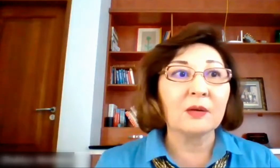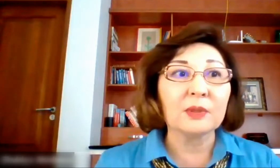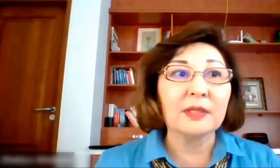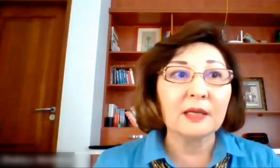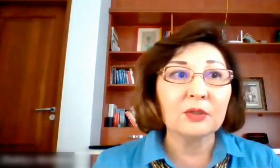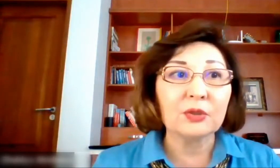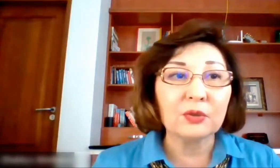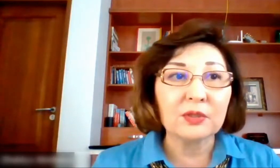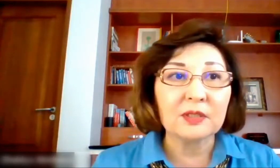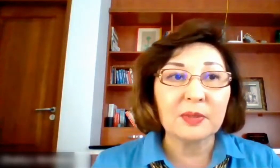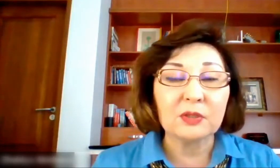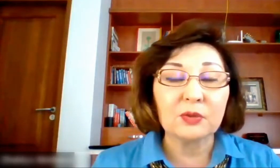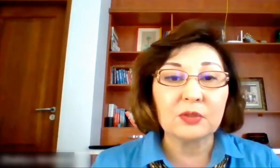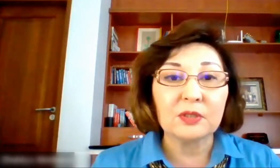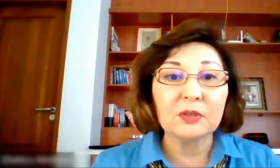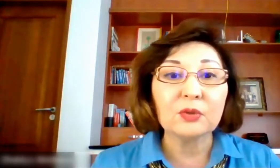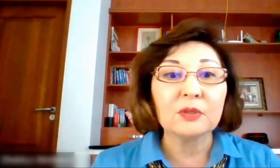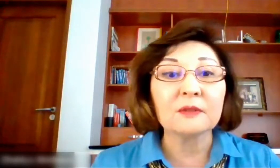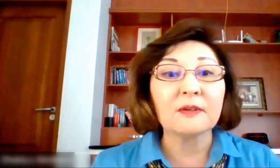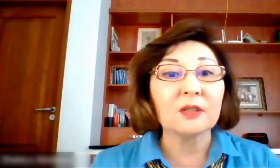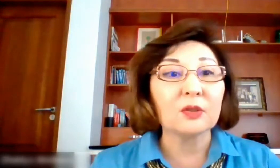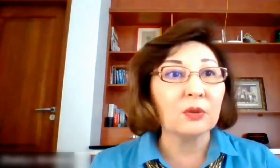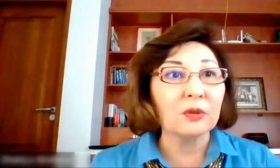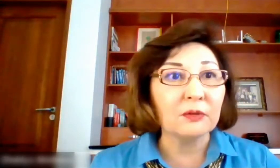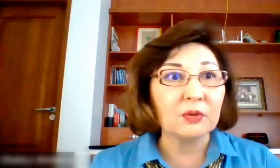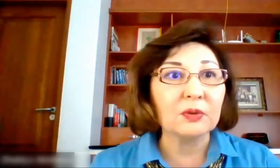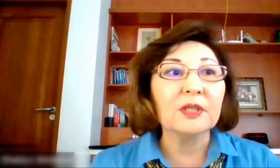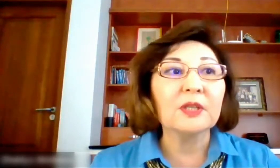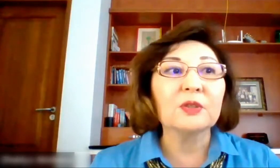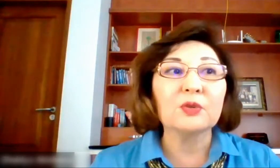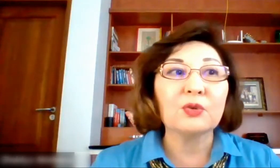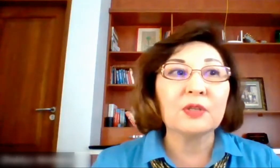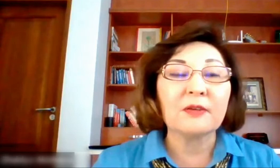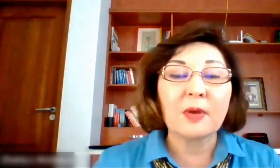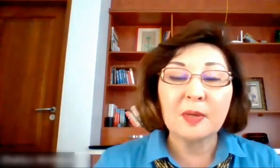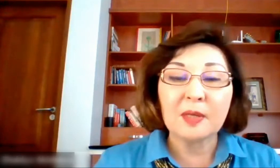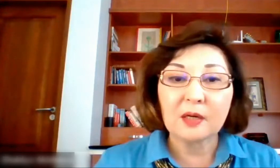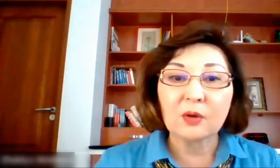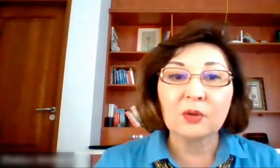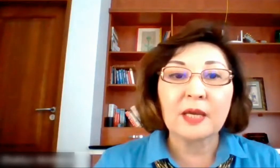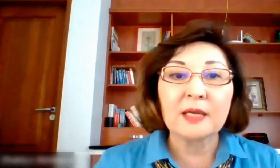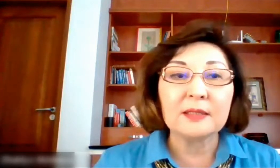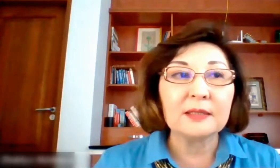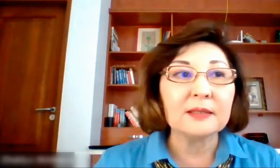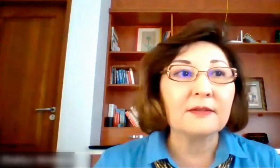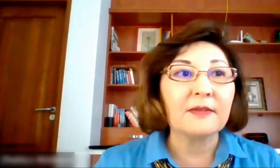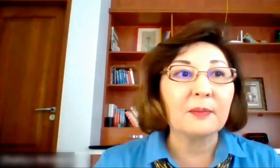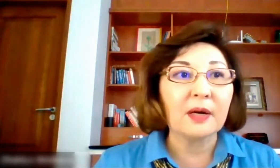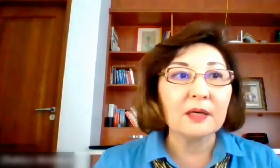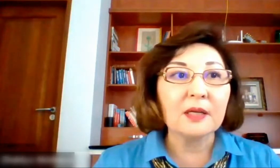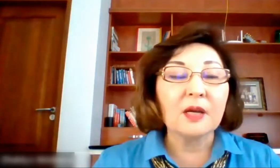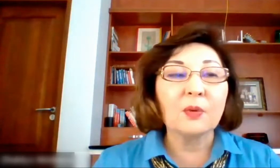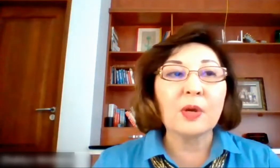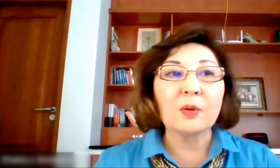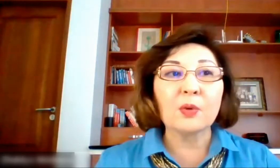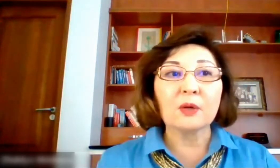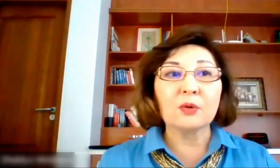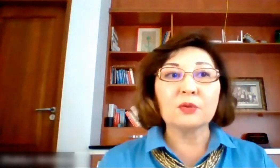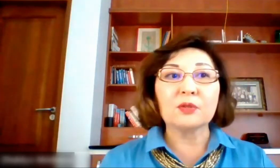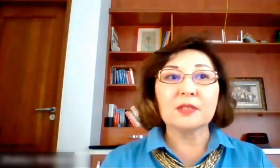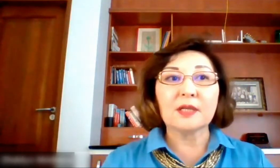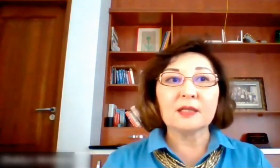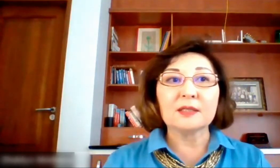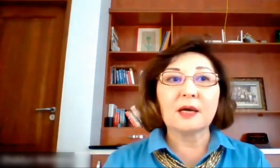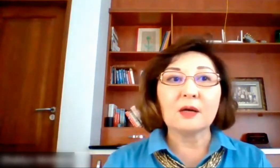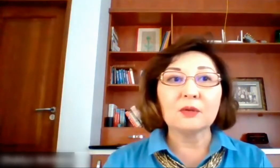I would like to use this opportunity to invite all of you to join a webinar on 18th November, where we are going